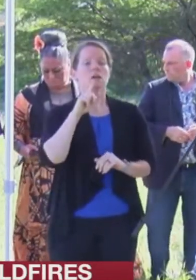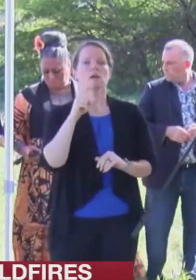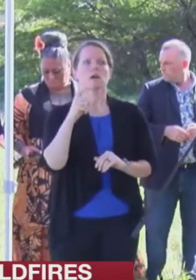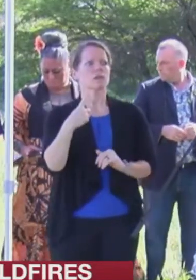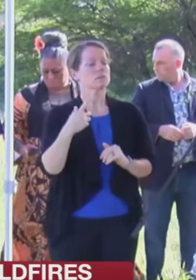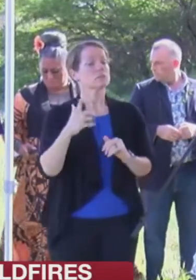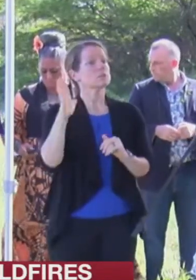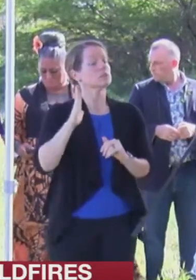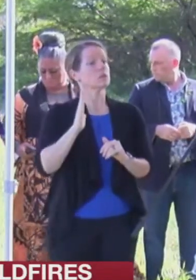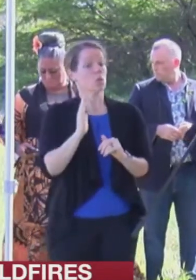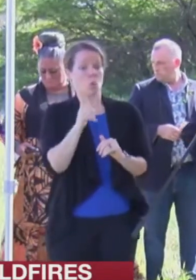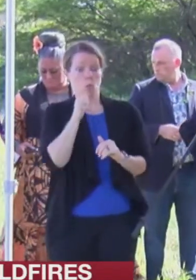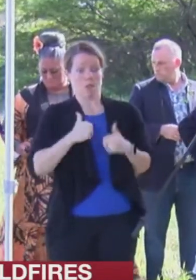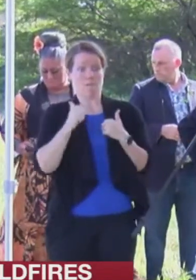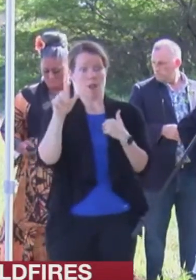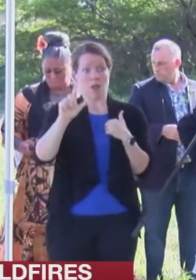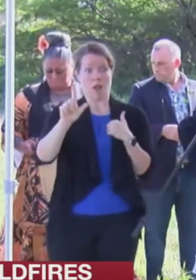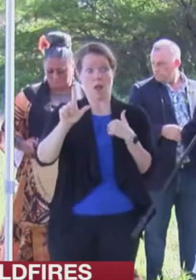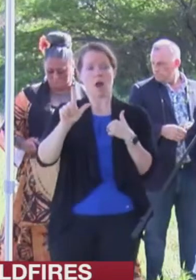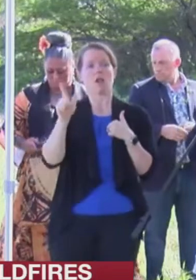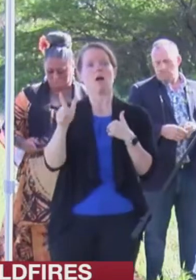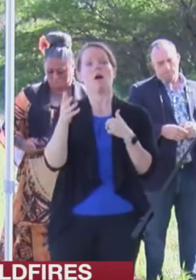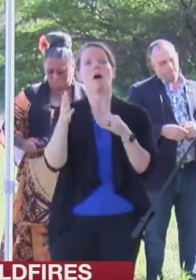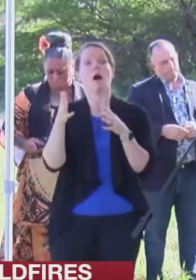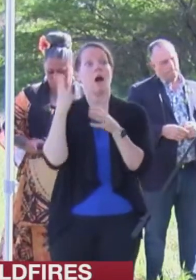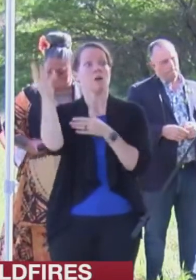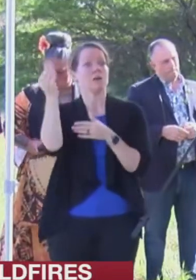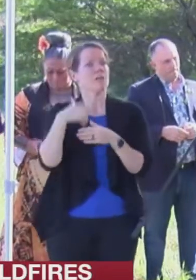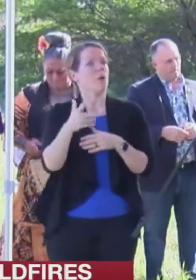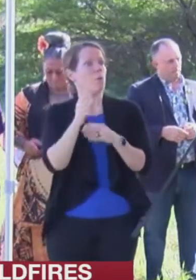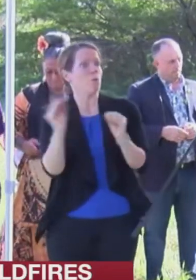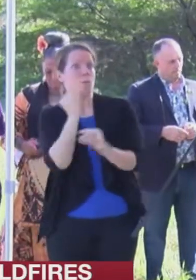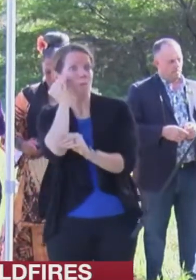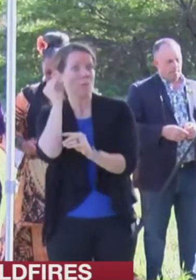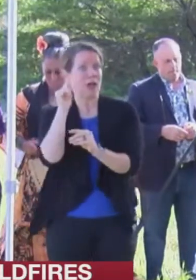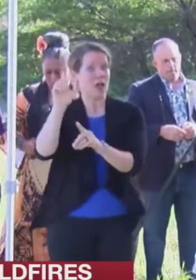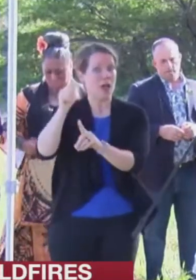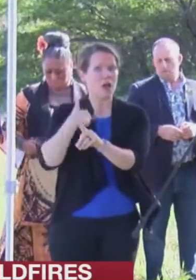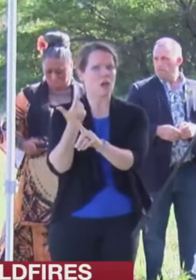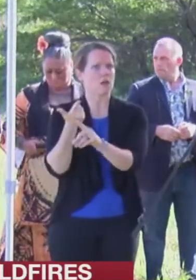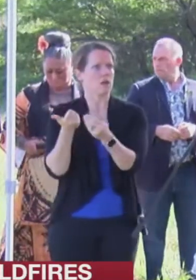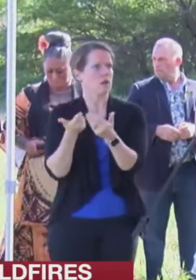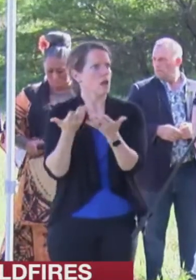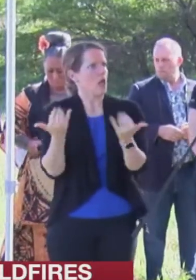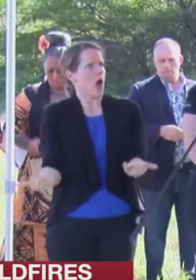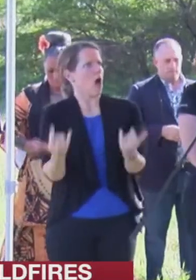plan for the previously homeless as a result of the Maui wildfires?